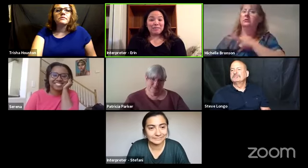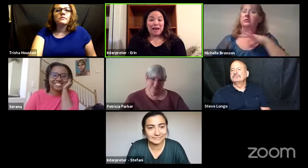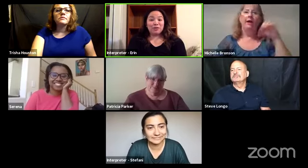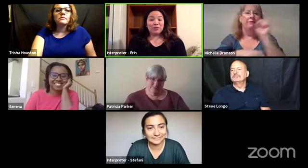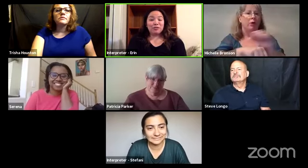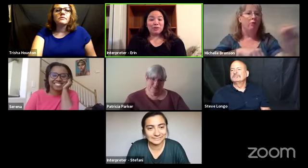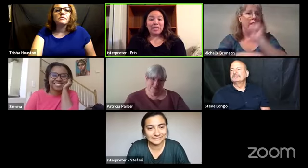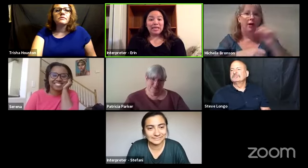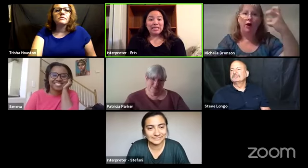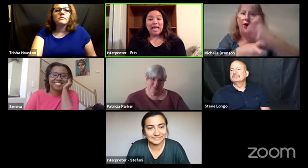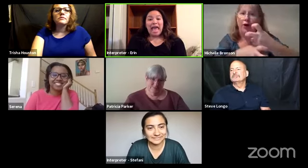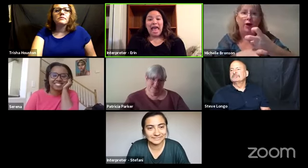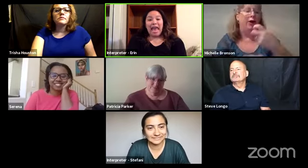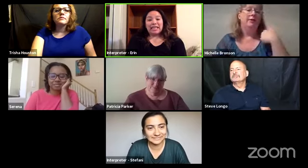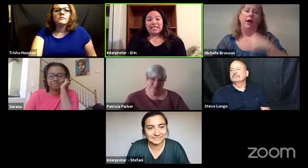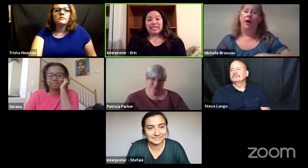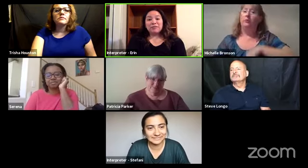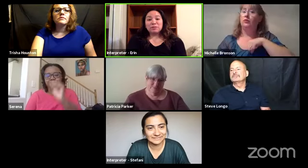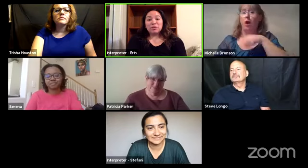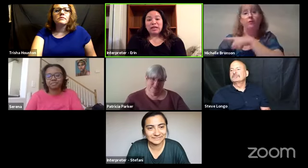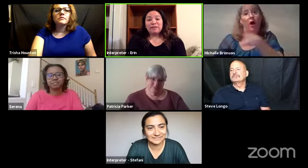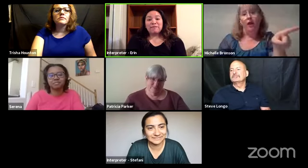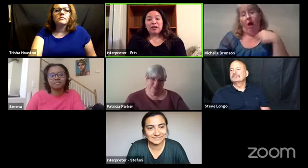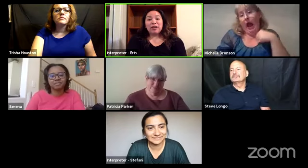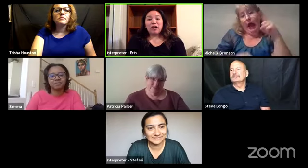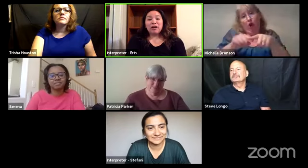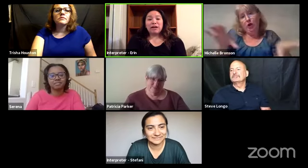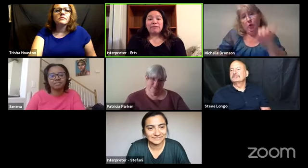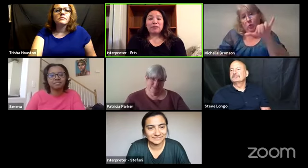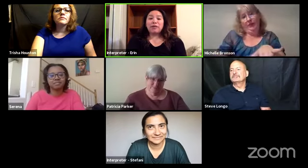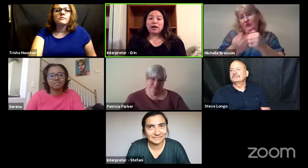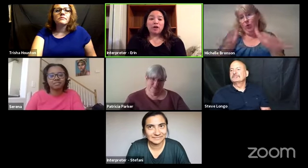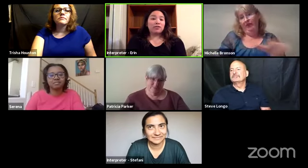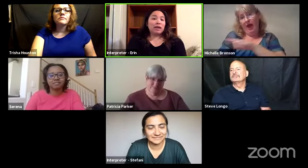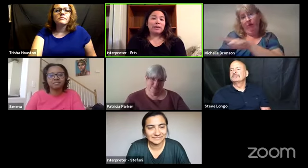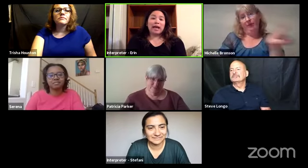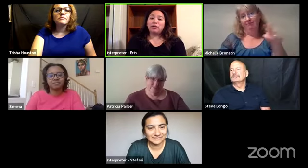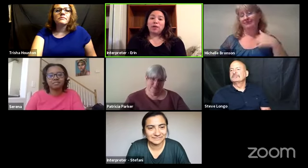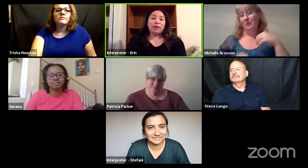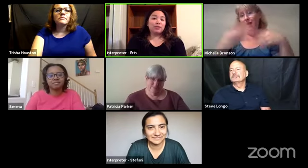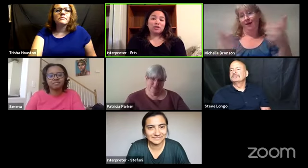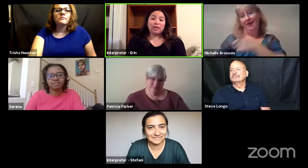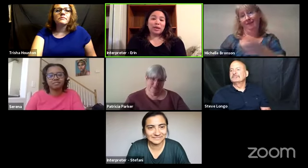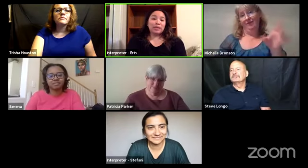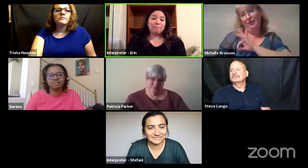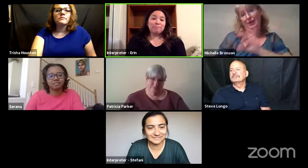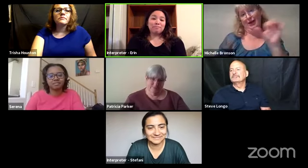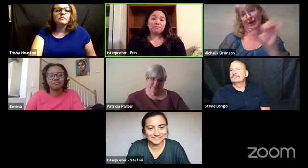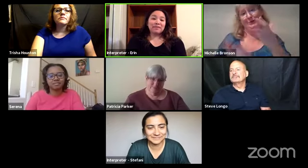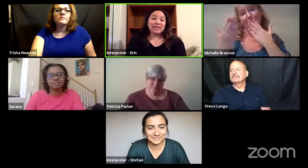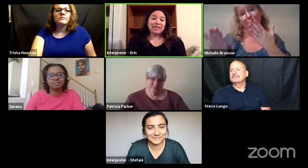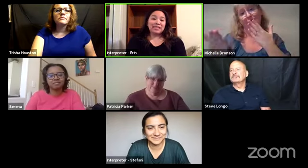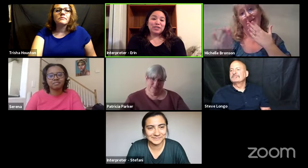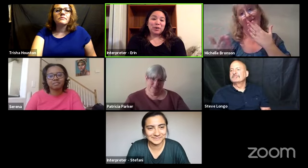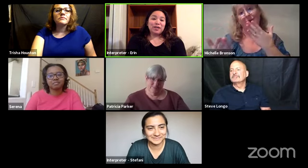matter of a few days. And the staff has been working very hard. I'm very proud of all of them, and I would not be able to do it without them. So I want to make sure that